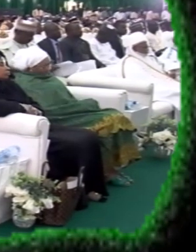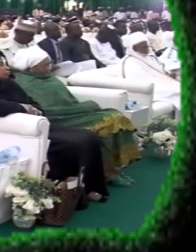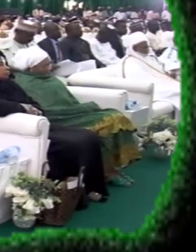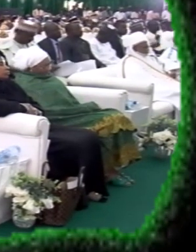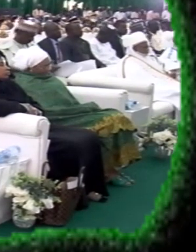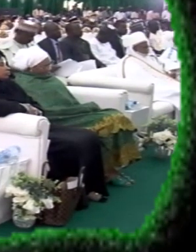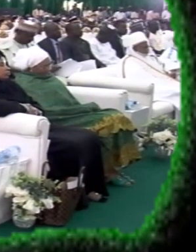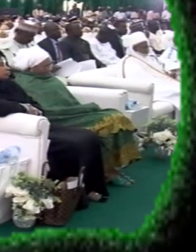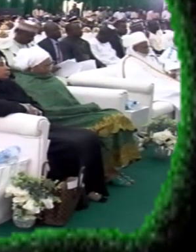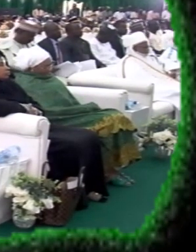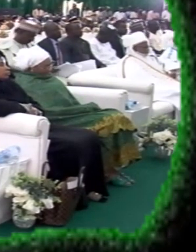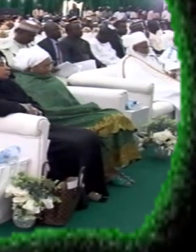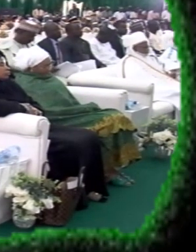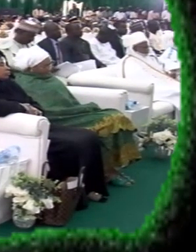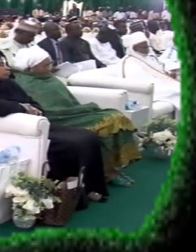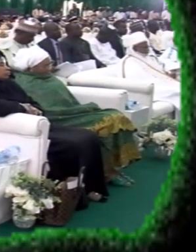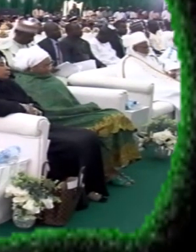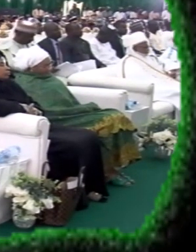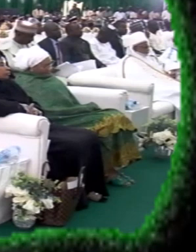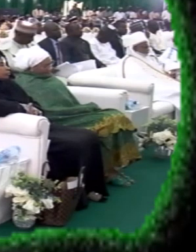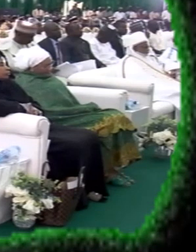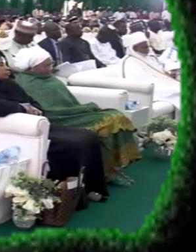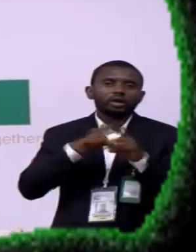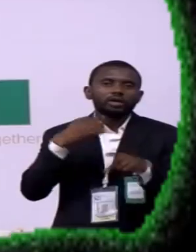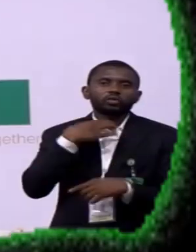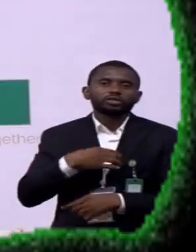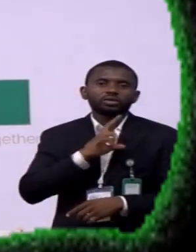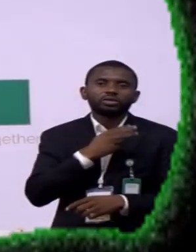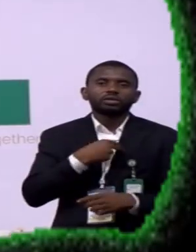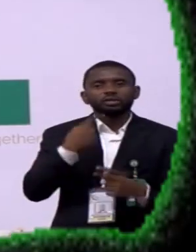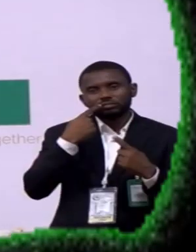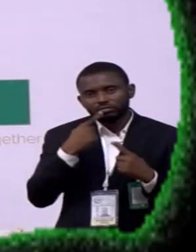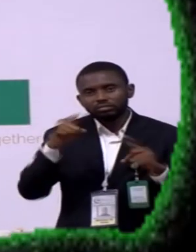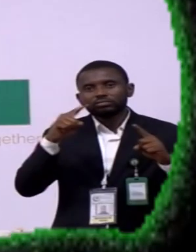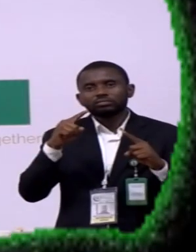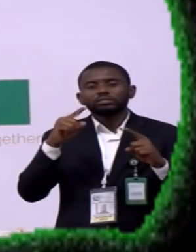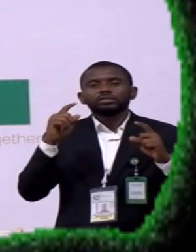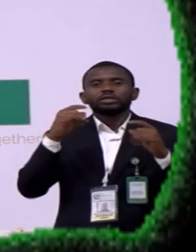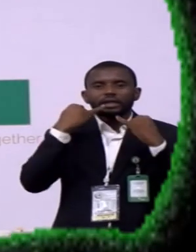destinies. While wishing us successful inauguration